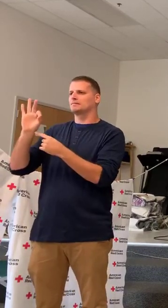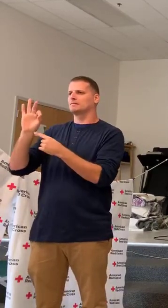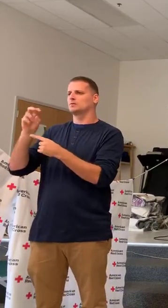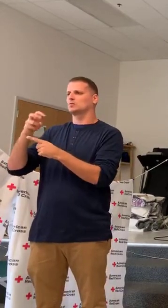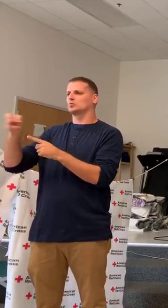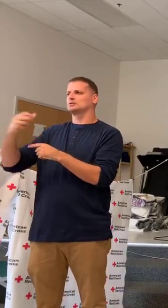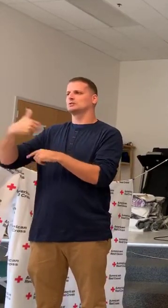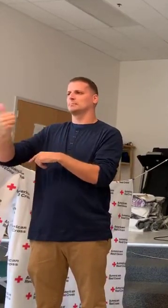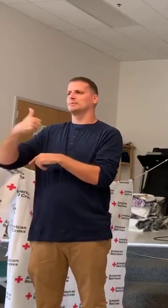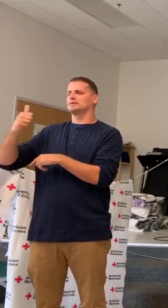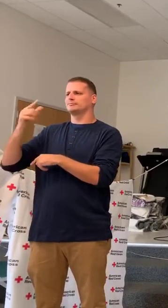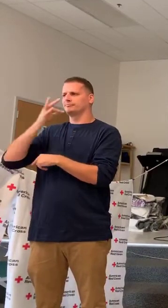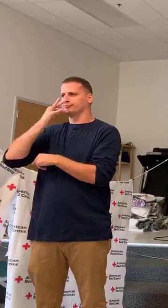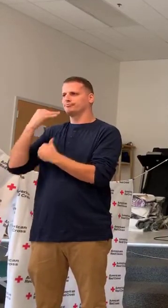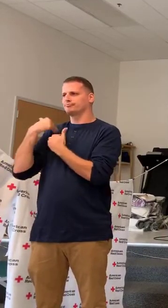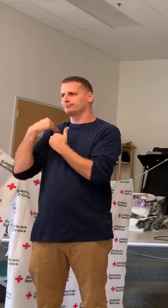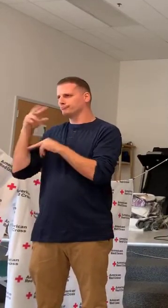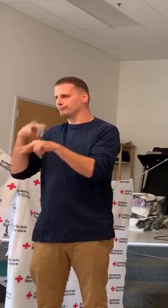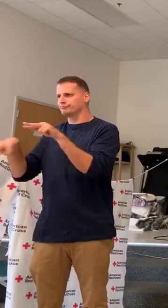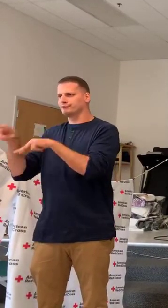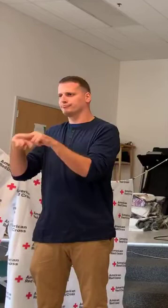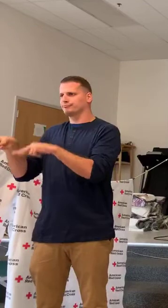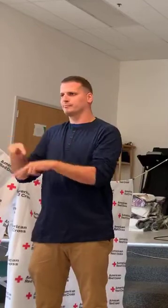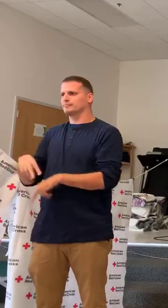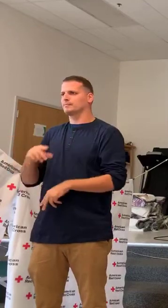Tammy over at QAP has been going over a lot of things too.